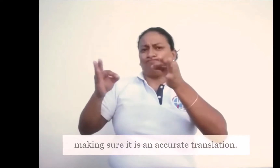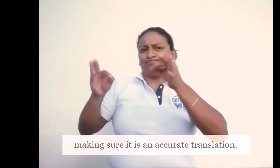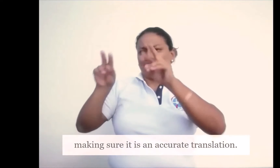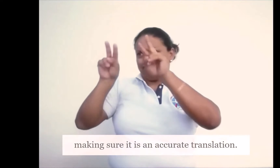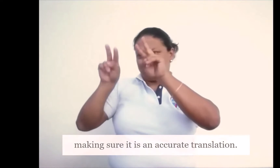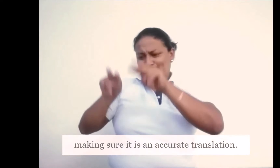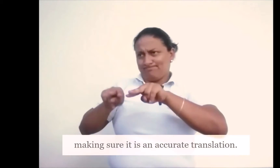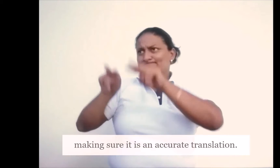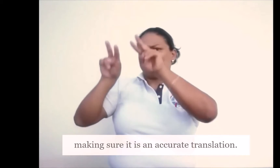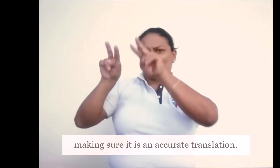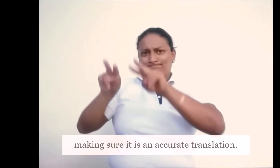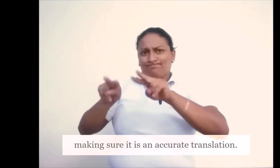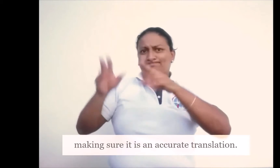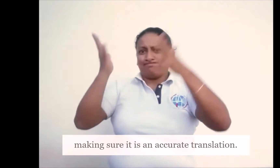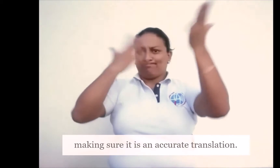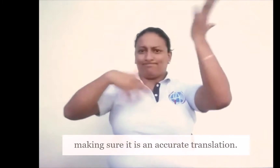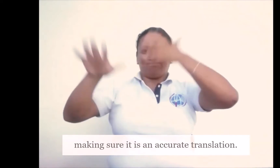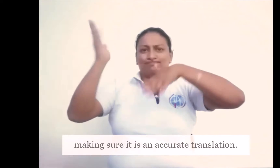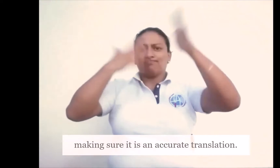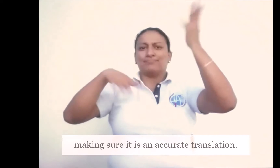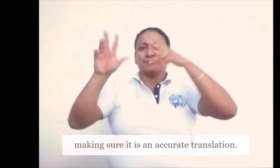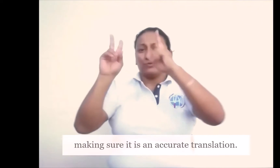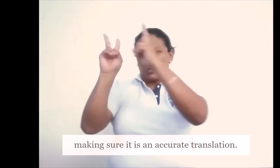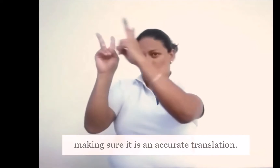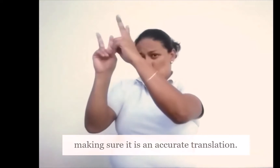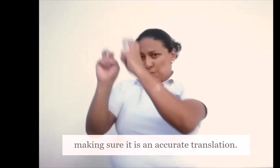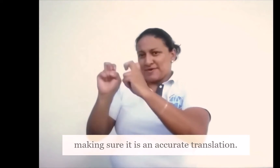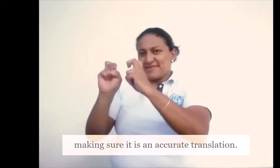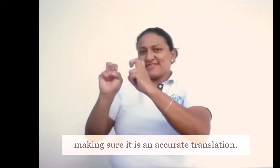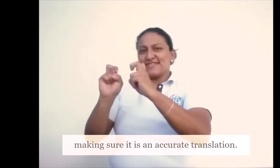making sure it is an accurate translation.